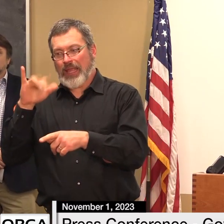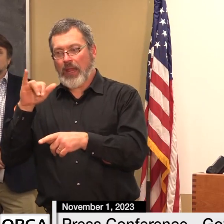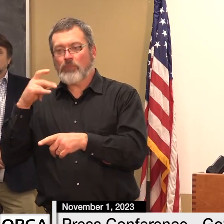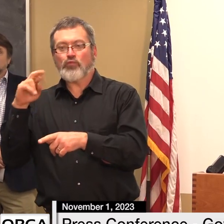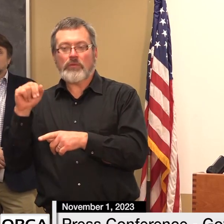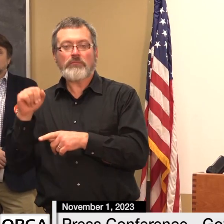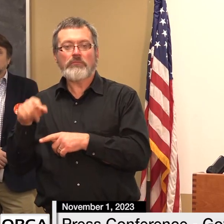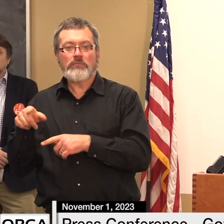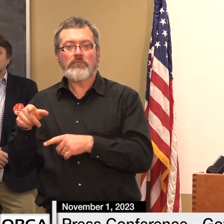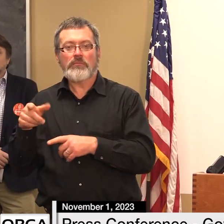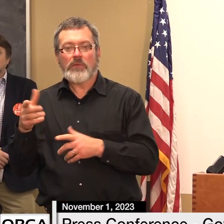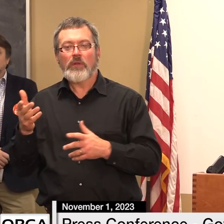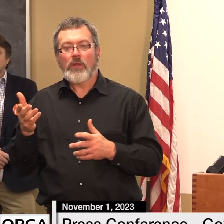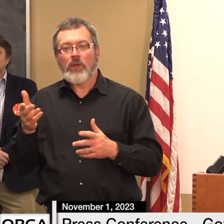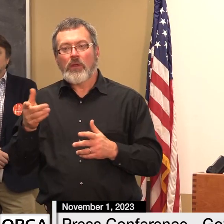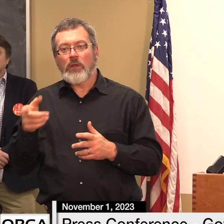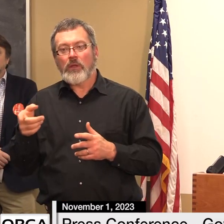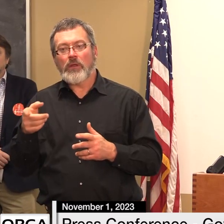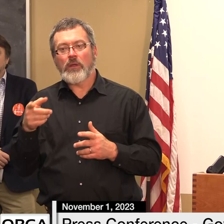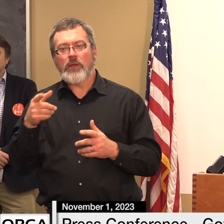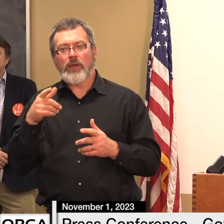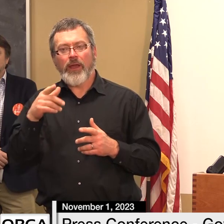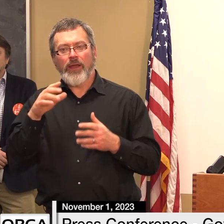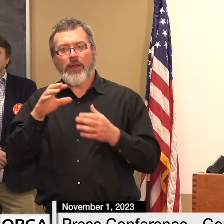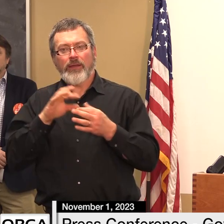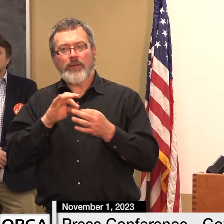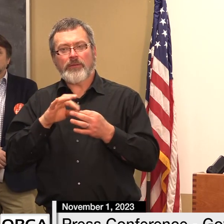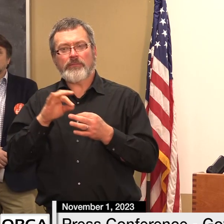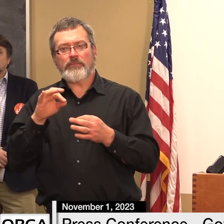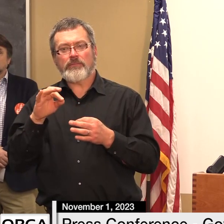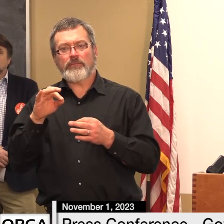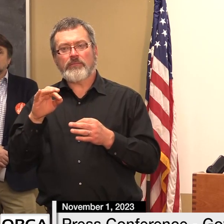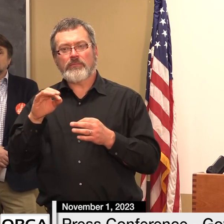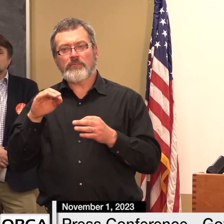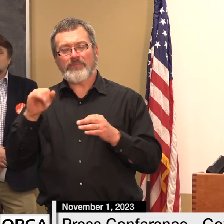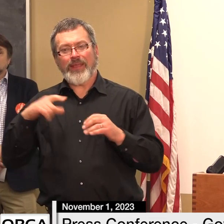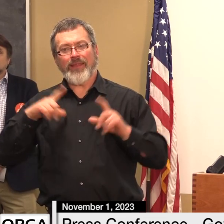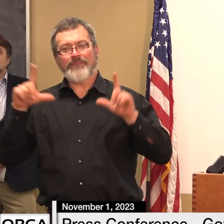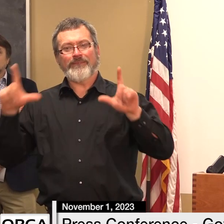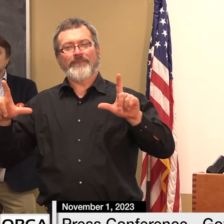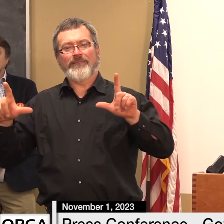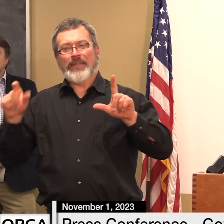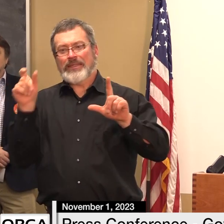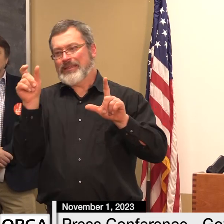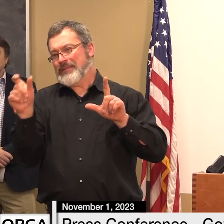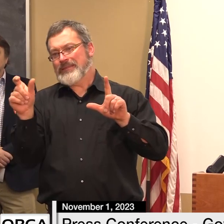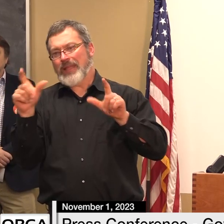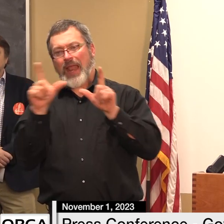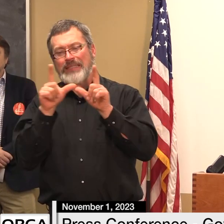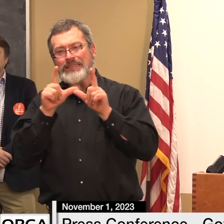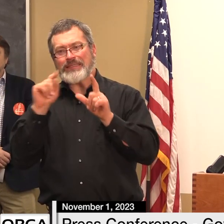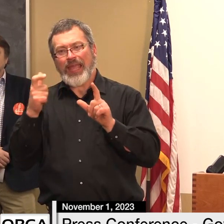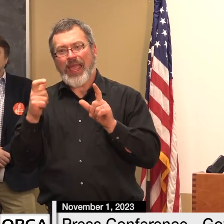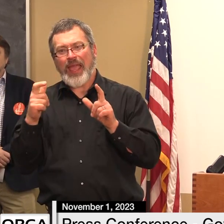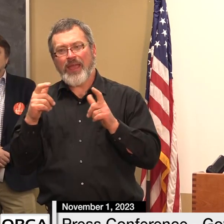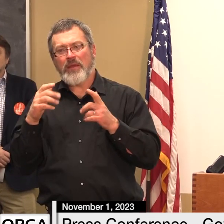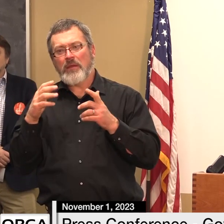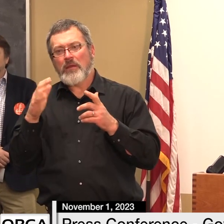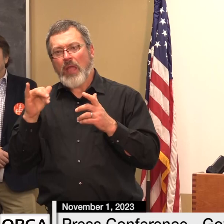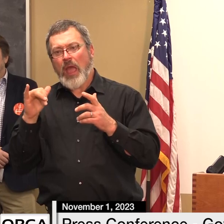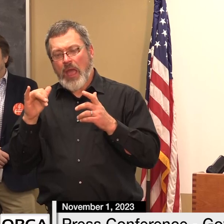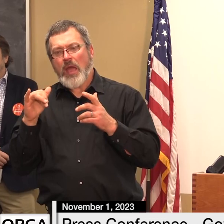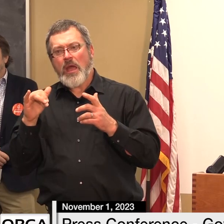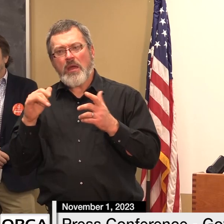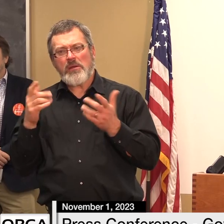to have the tags and the license plates? I understand the law was passed. It's part of the T-bill, I guess. But what is the